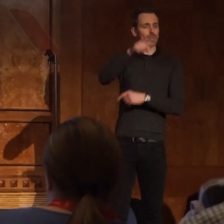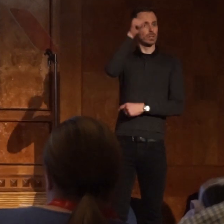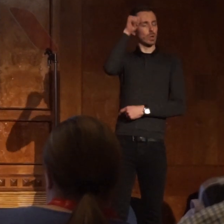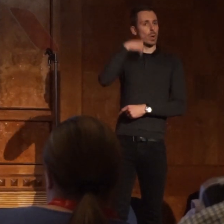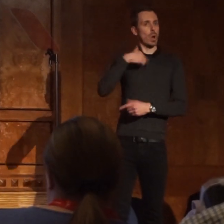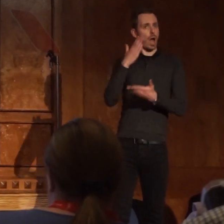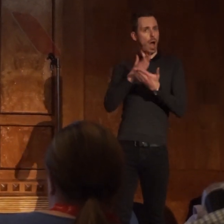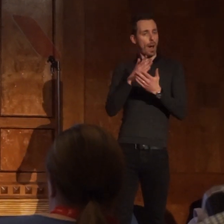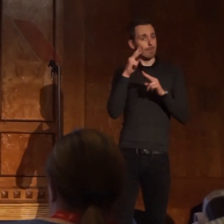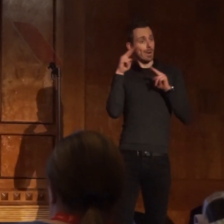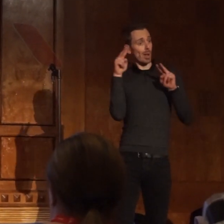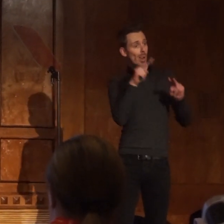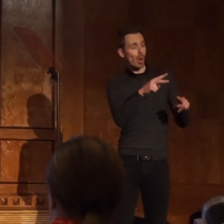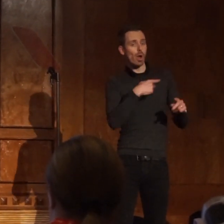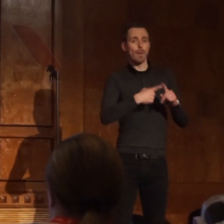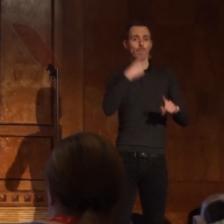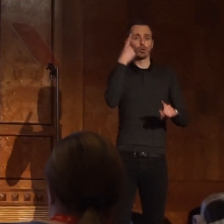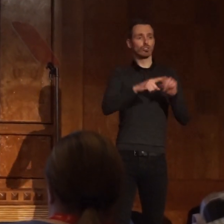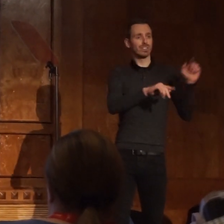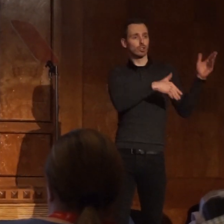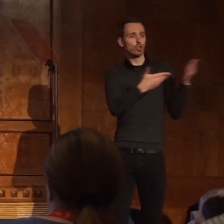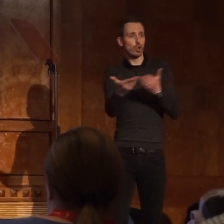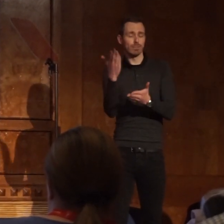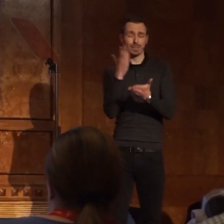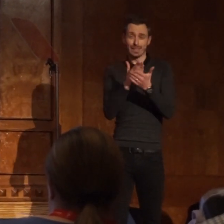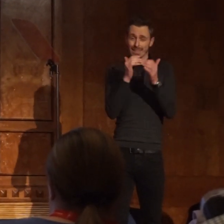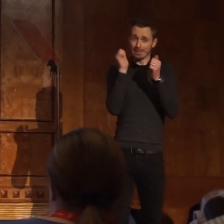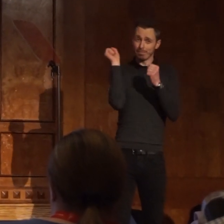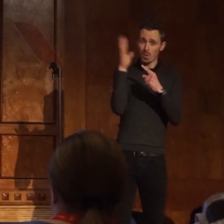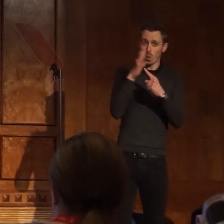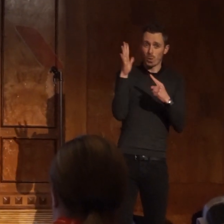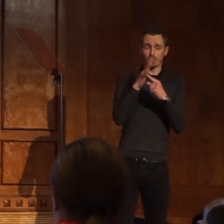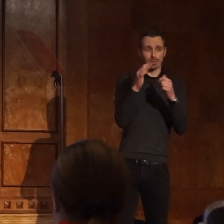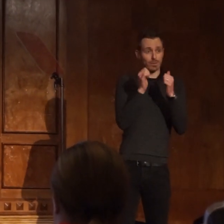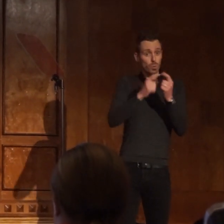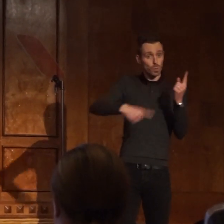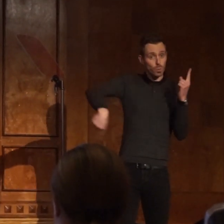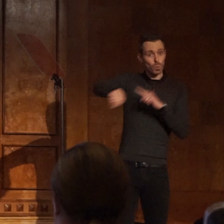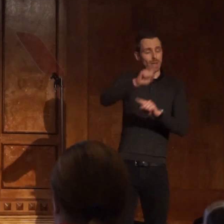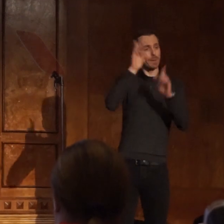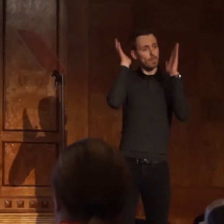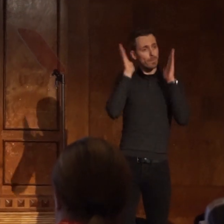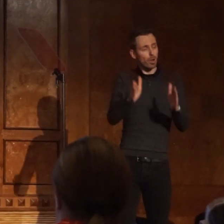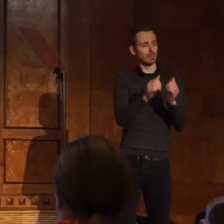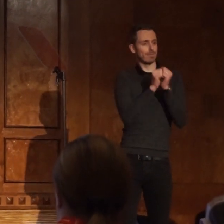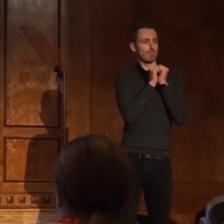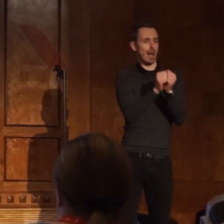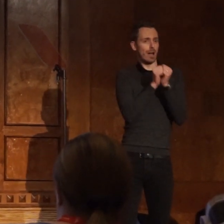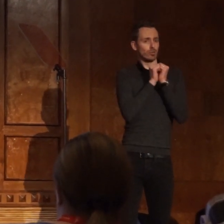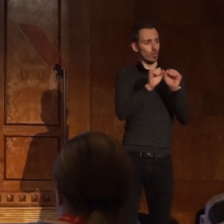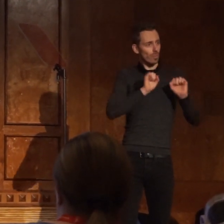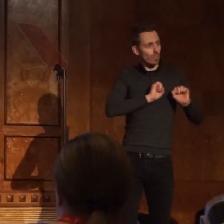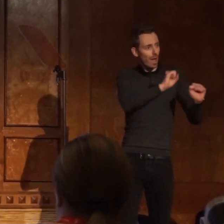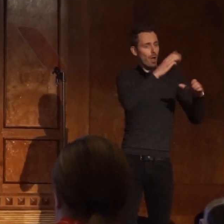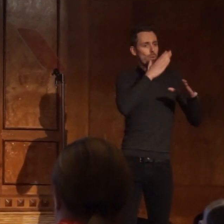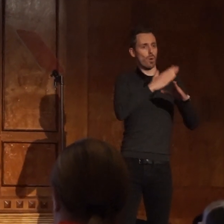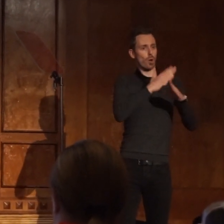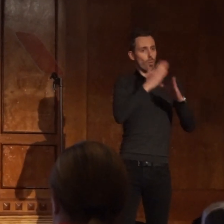emergency services and showed more than ever that we must value them with deeds as well as